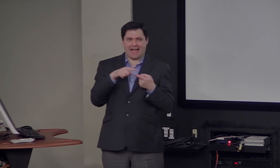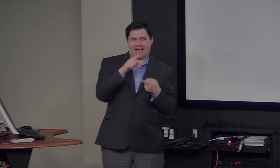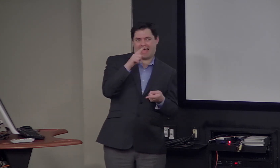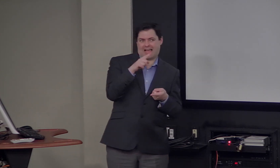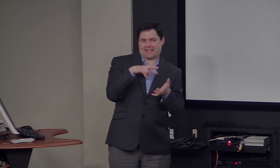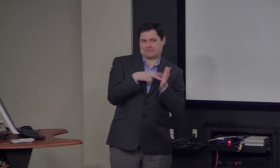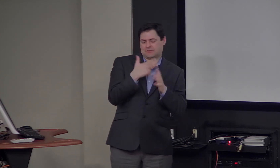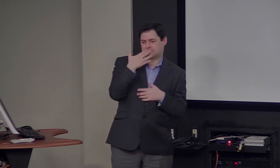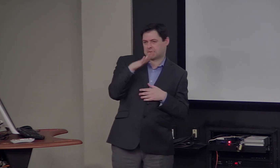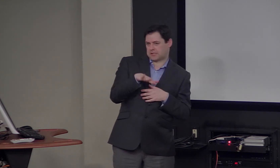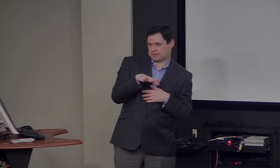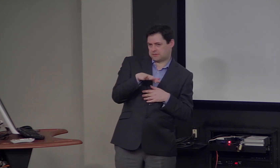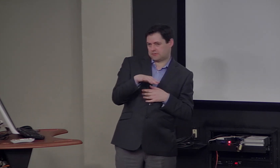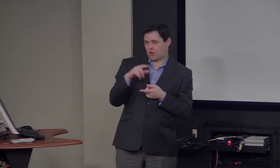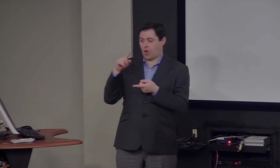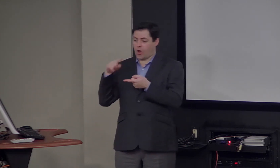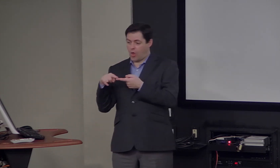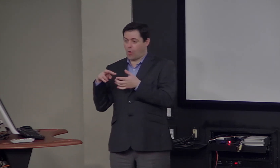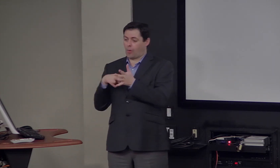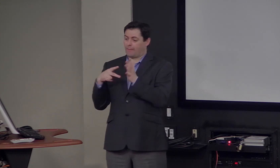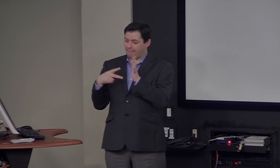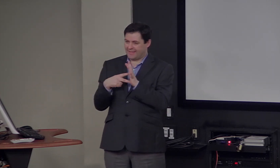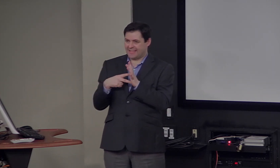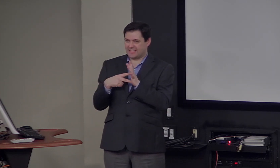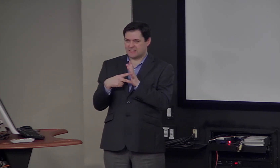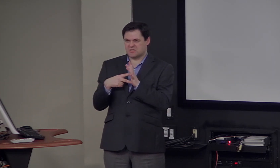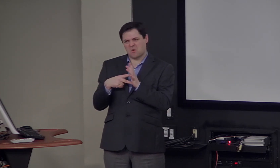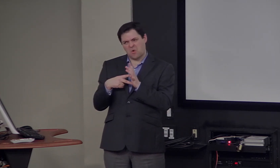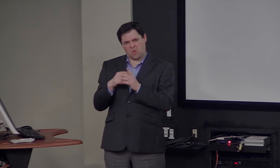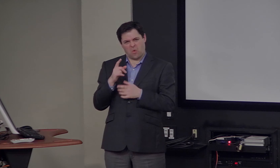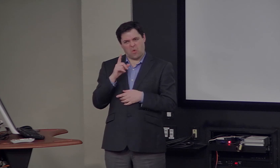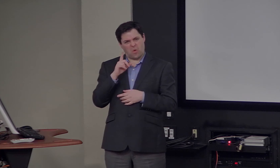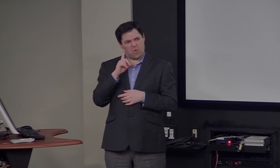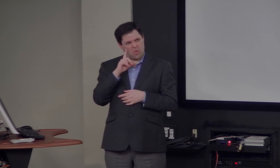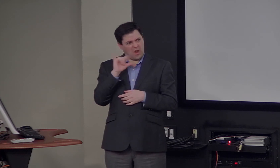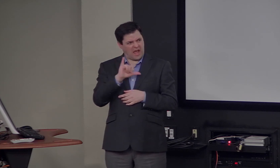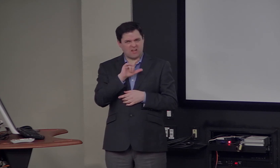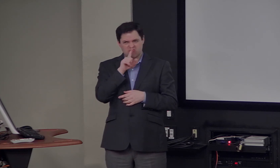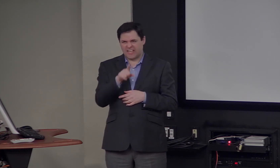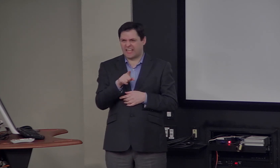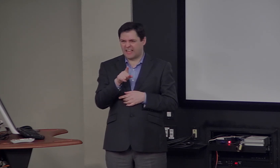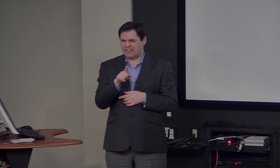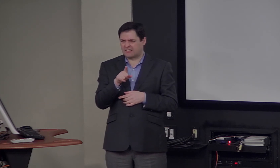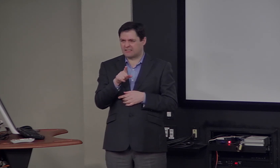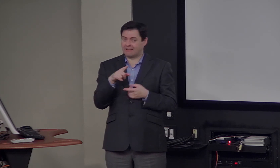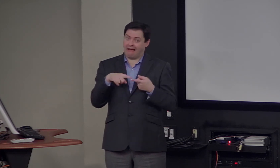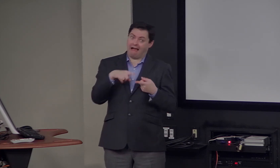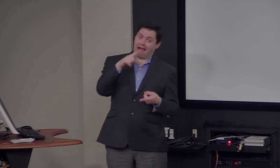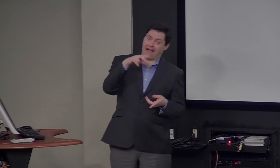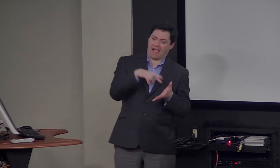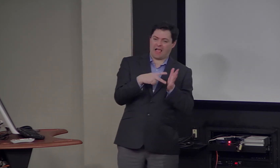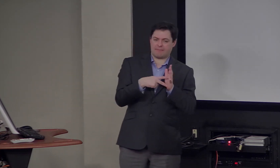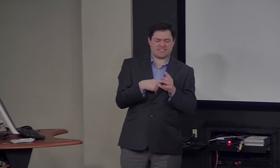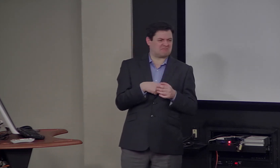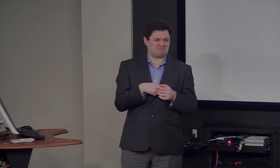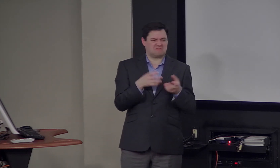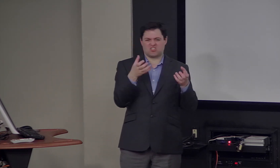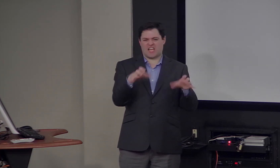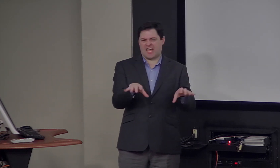a good thing. A high P score is an indication, negative indication. So it actually looked as if the high score